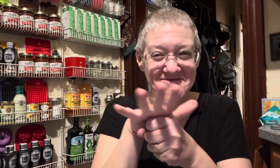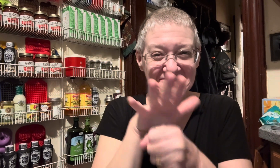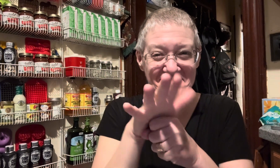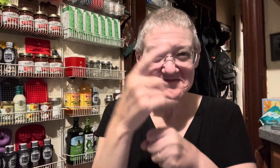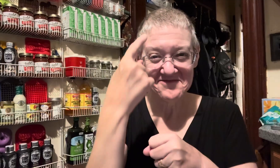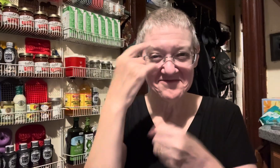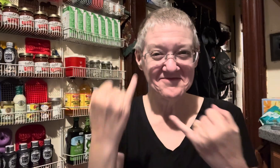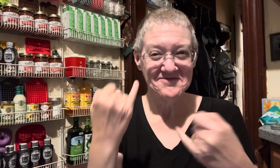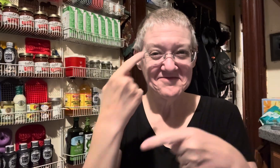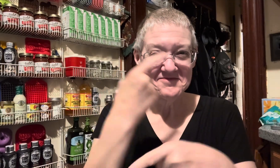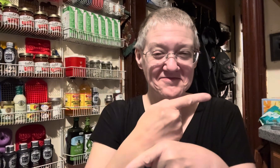I think that's enough for today.